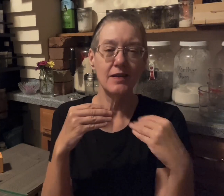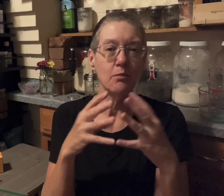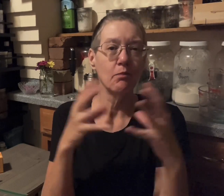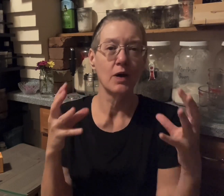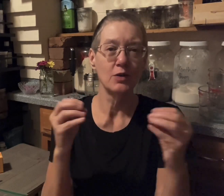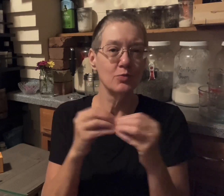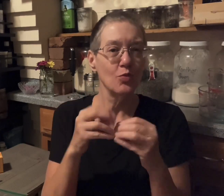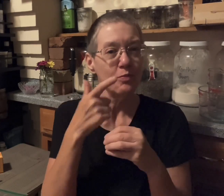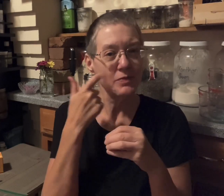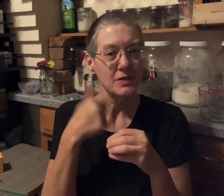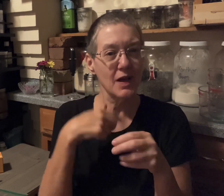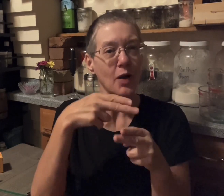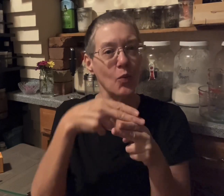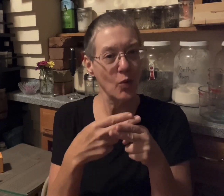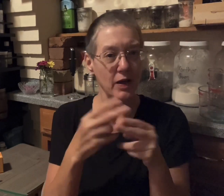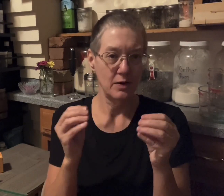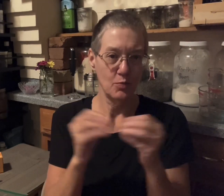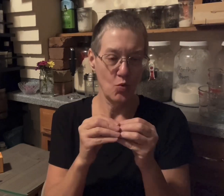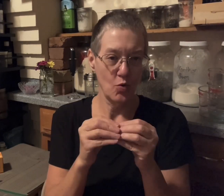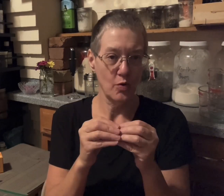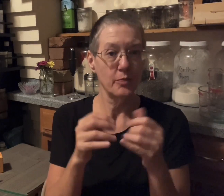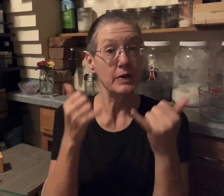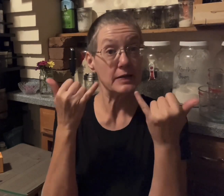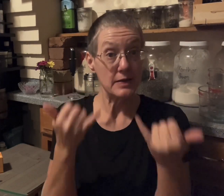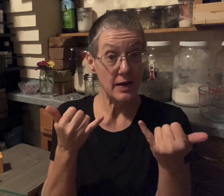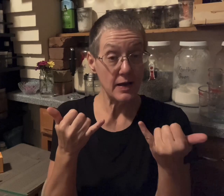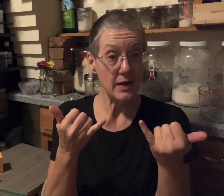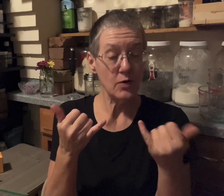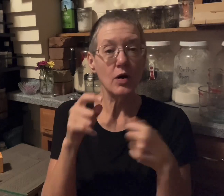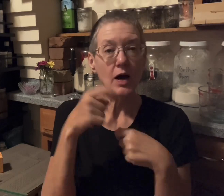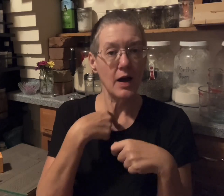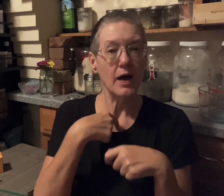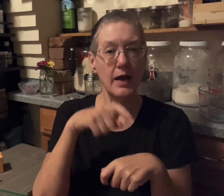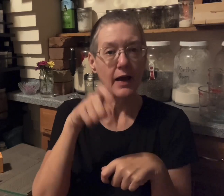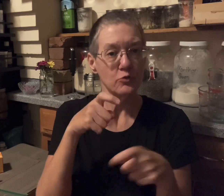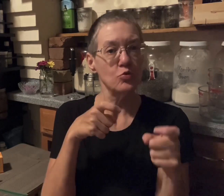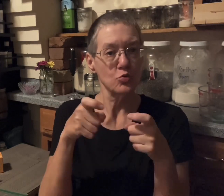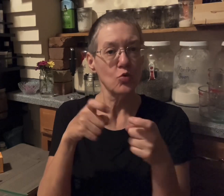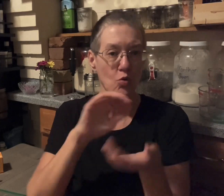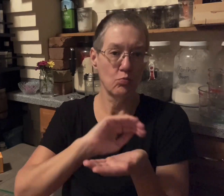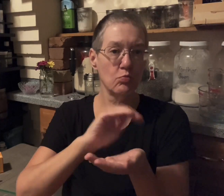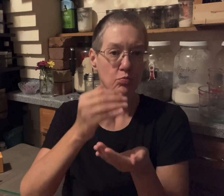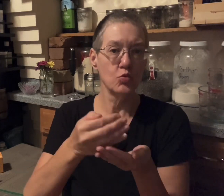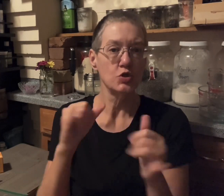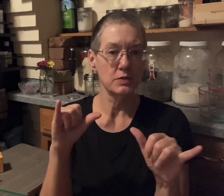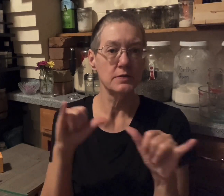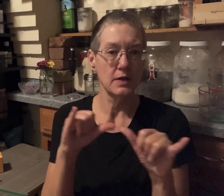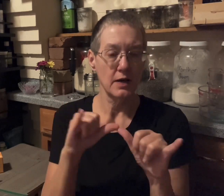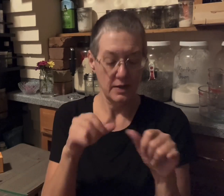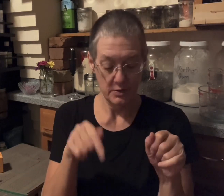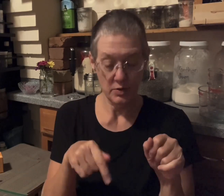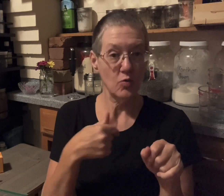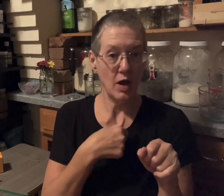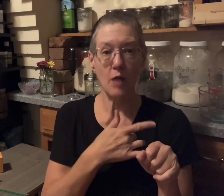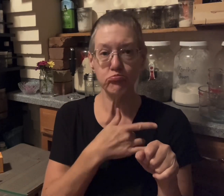much more. I counted my net carbs, but the weight just melted off because I weighed more. But now I have to control my portion size more.